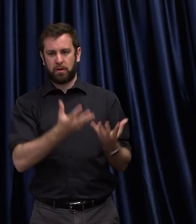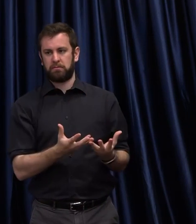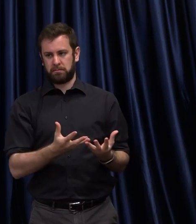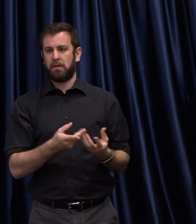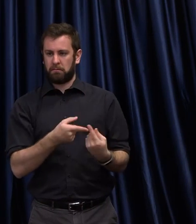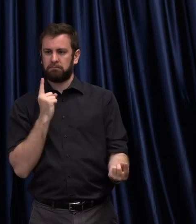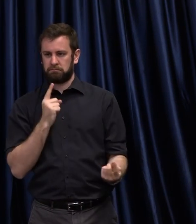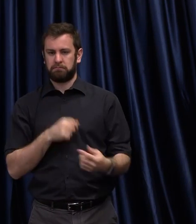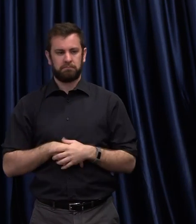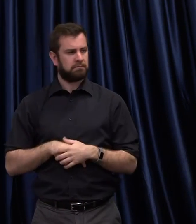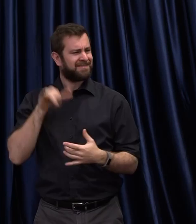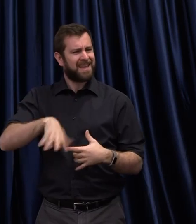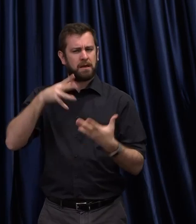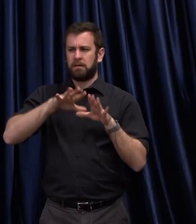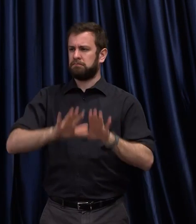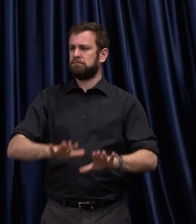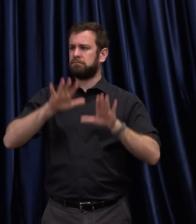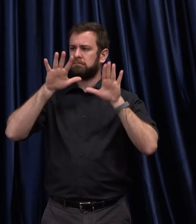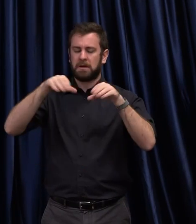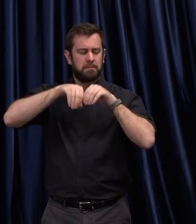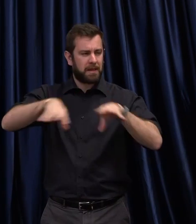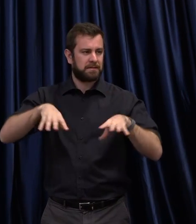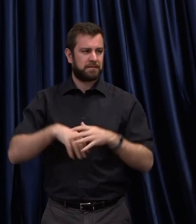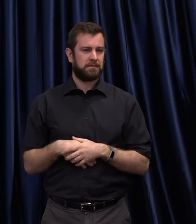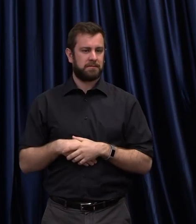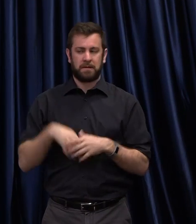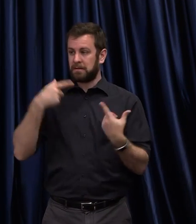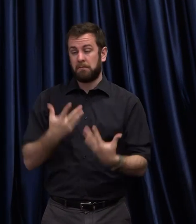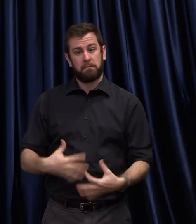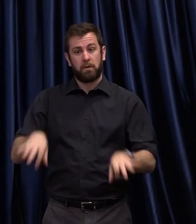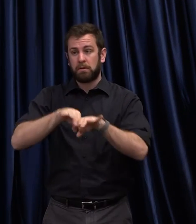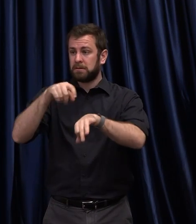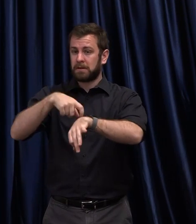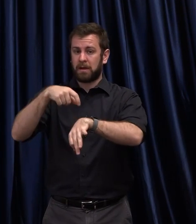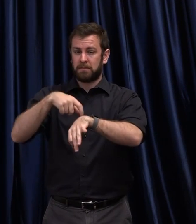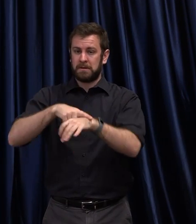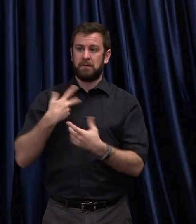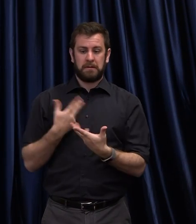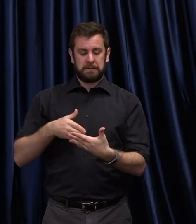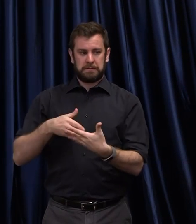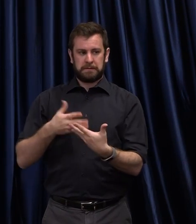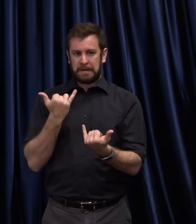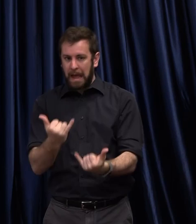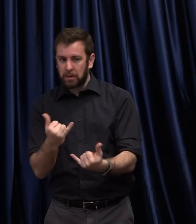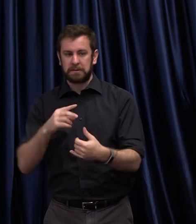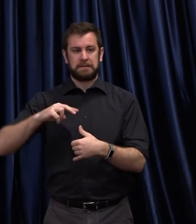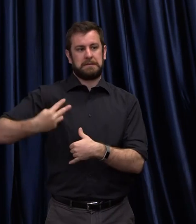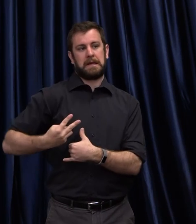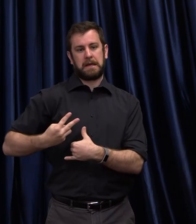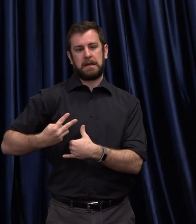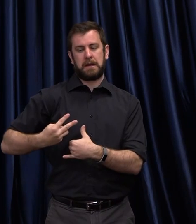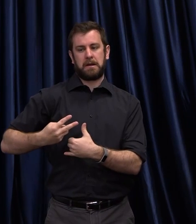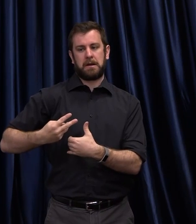time, this critical time, as we are entering into the second of the three parts of the